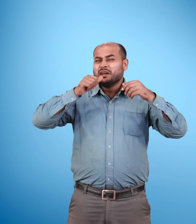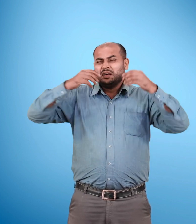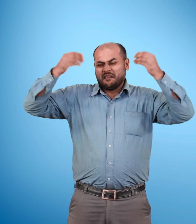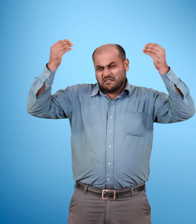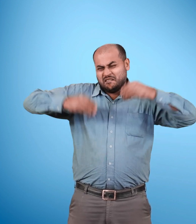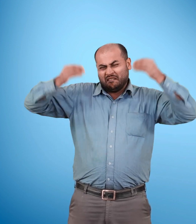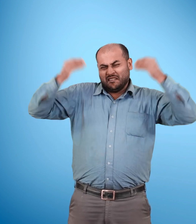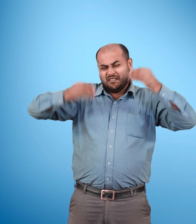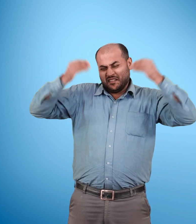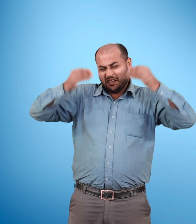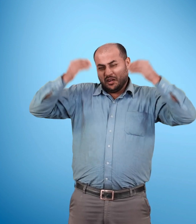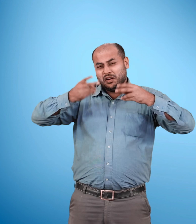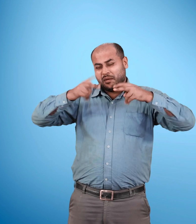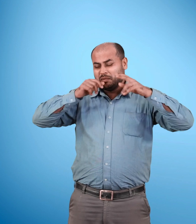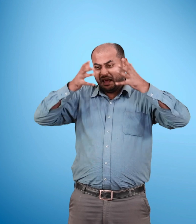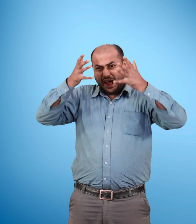What if it rains heavily?